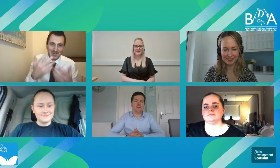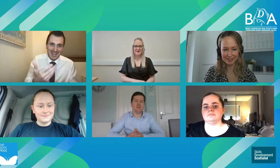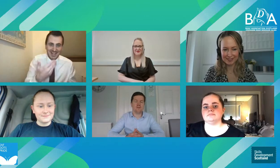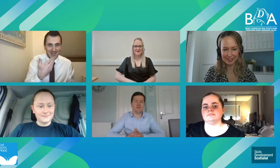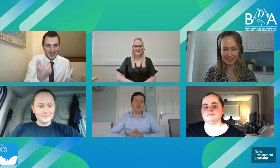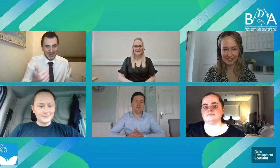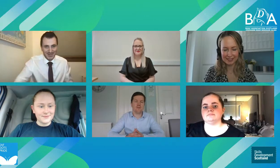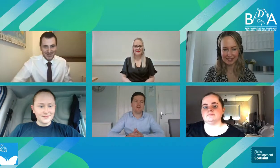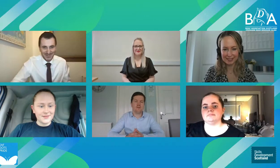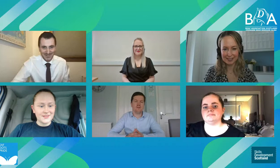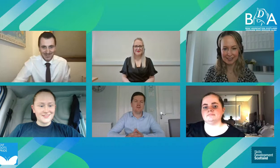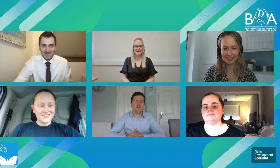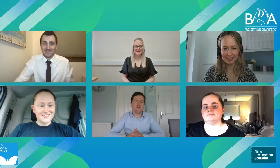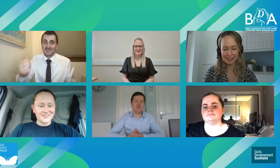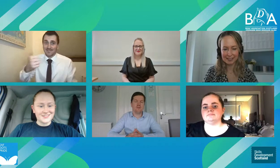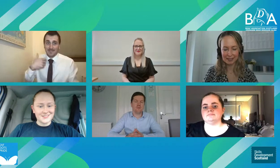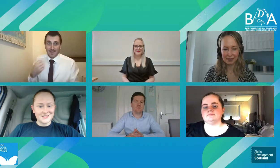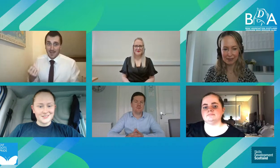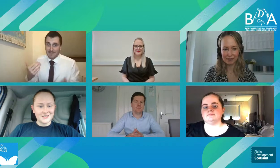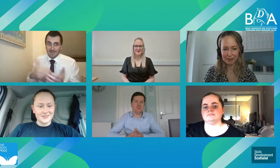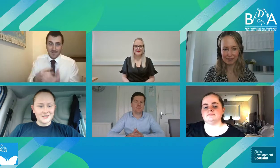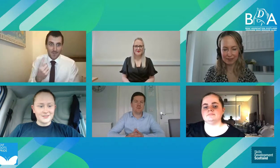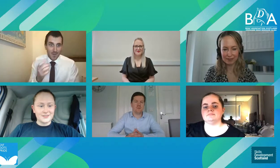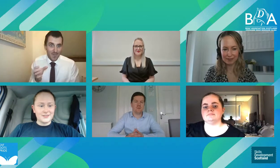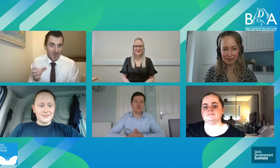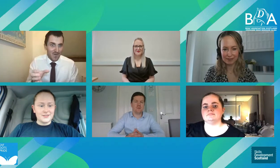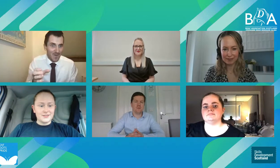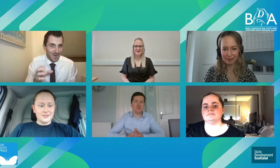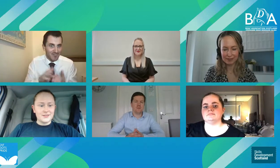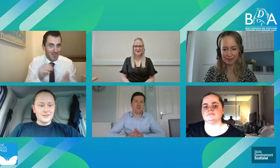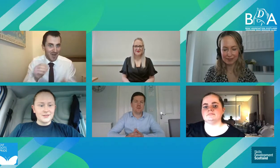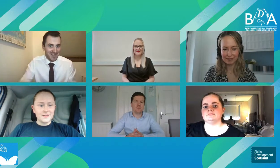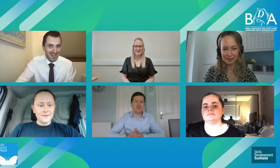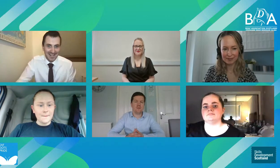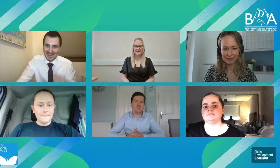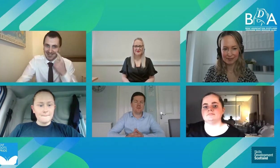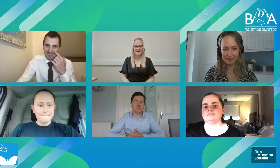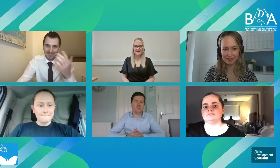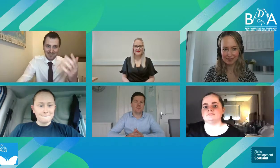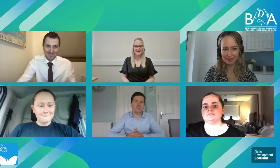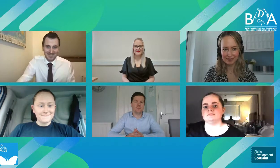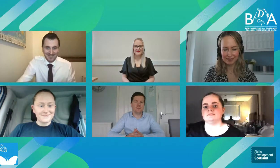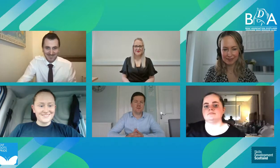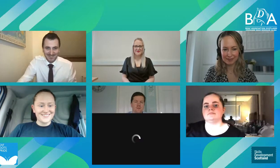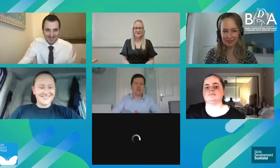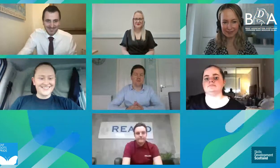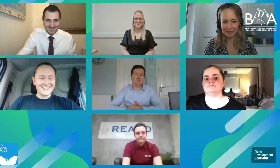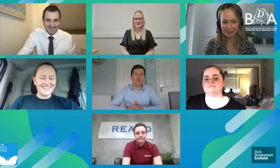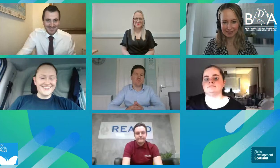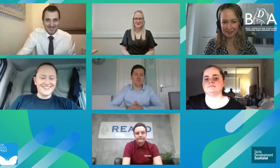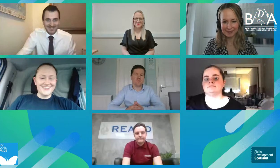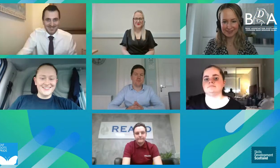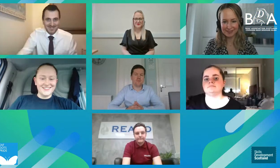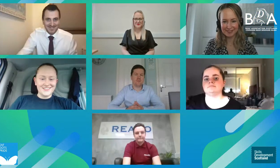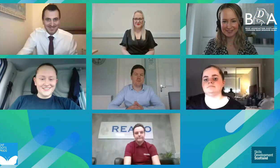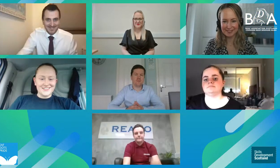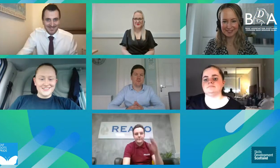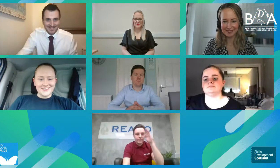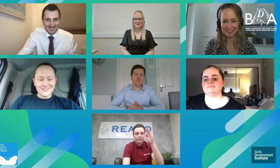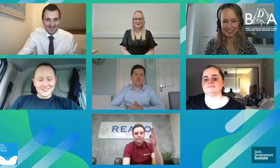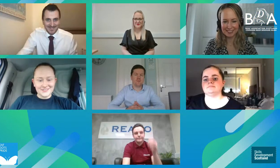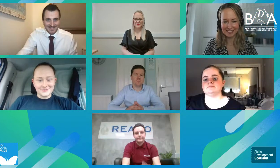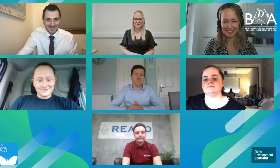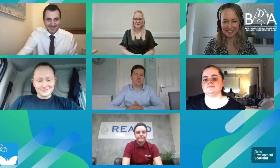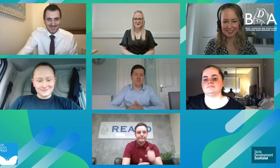Excellent. Thank you very much. Thank you for joining us on our live stream today. And I did say our final guest, but this is now our final guest. Let's see who